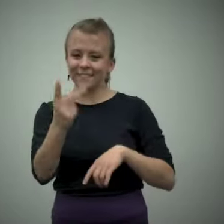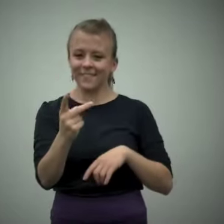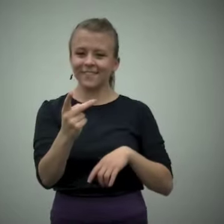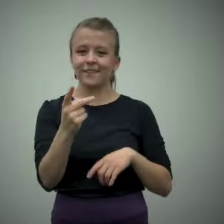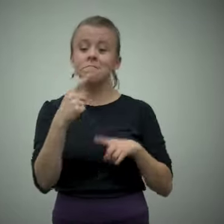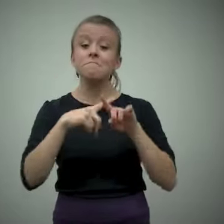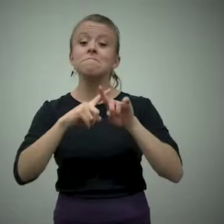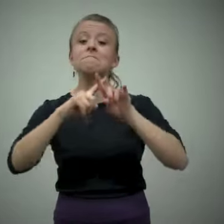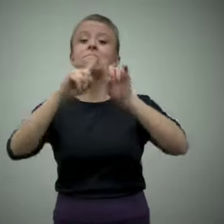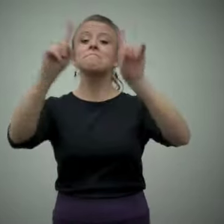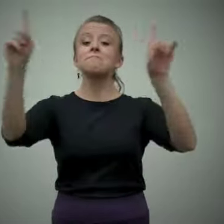serious injury.